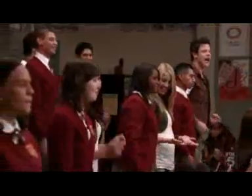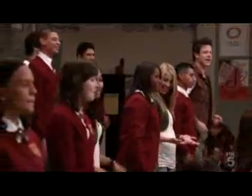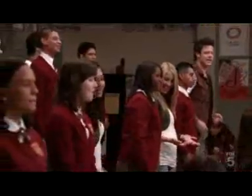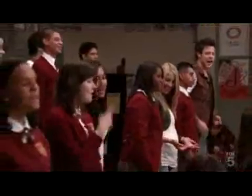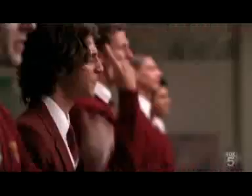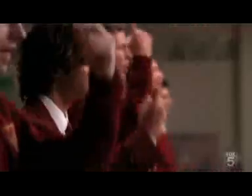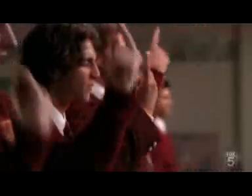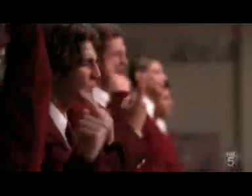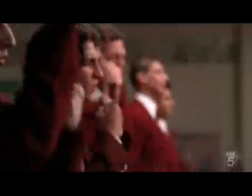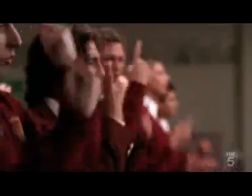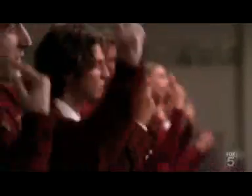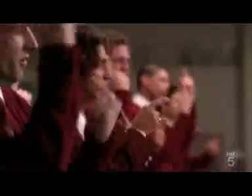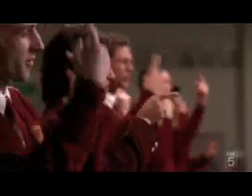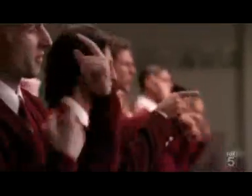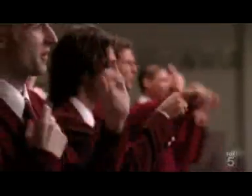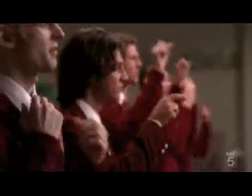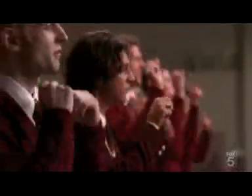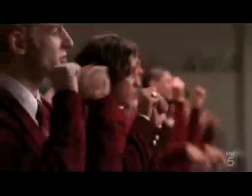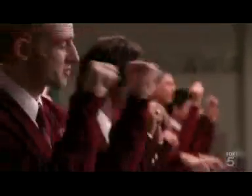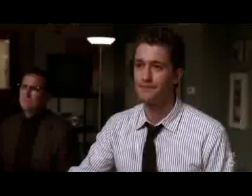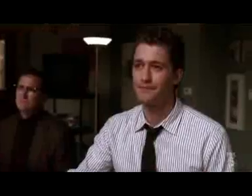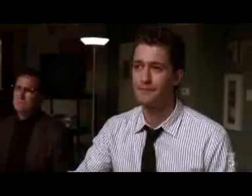I wonder if you can